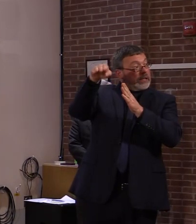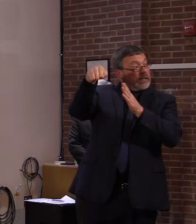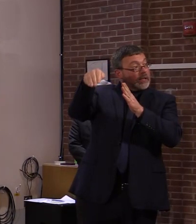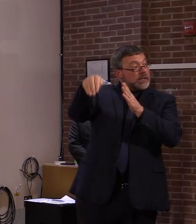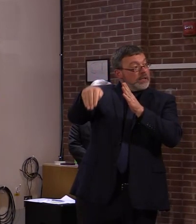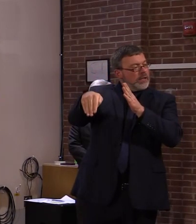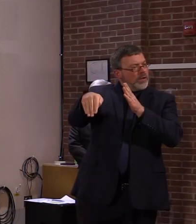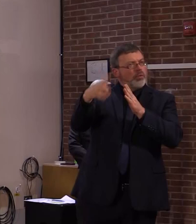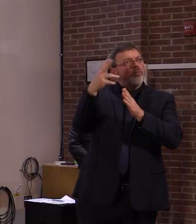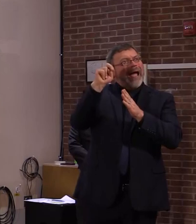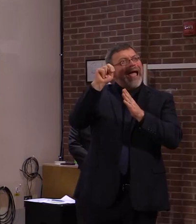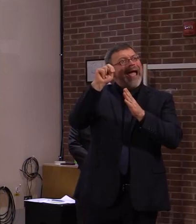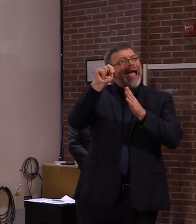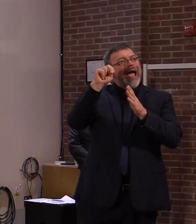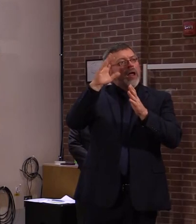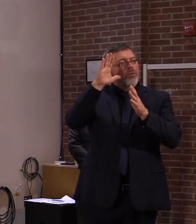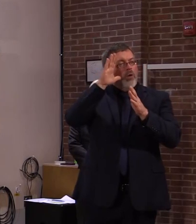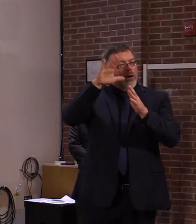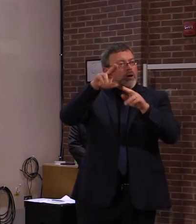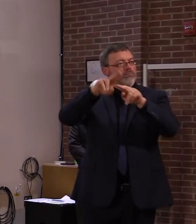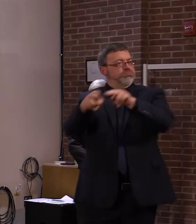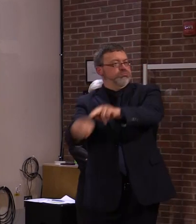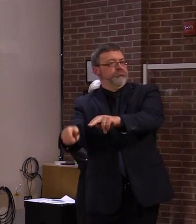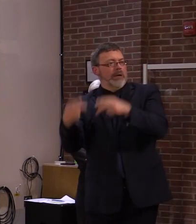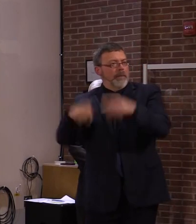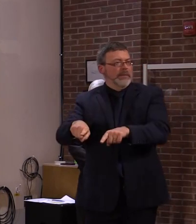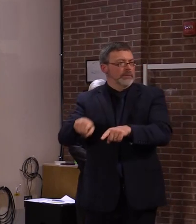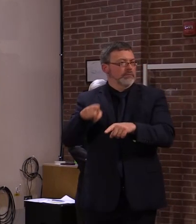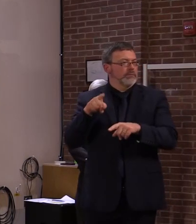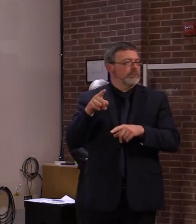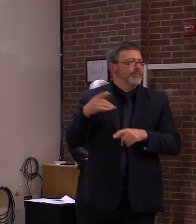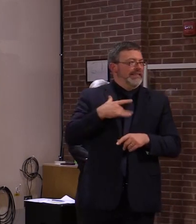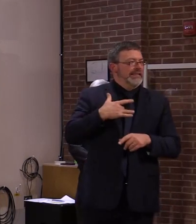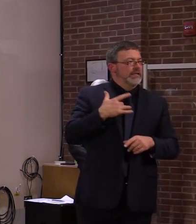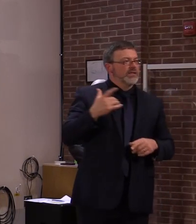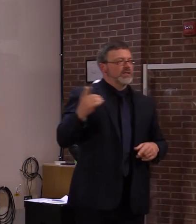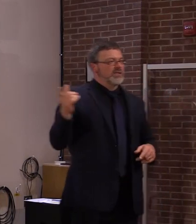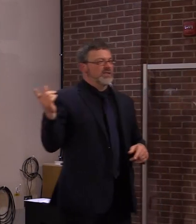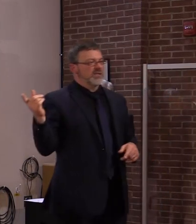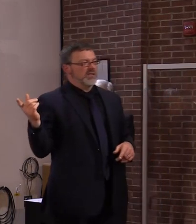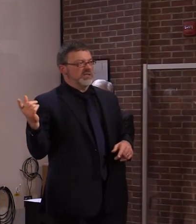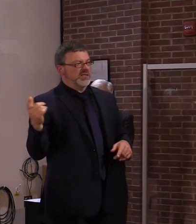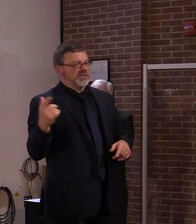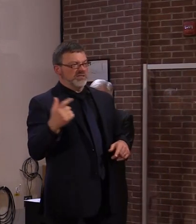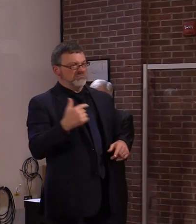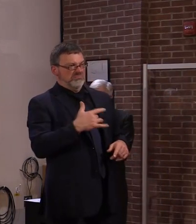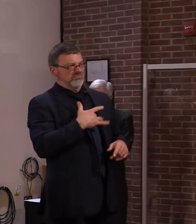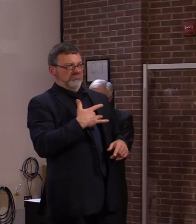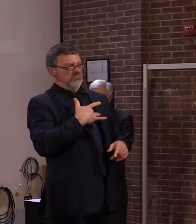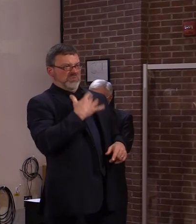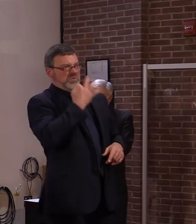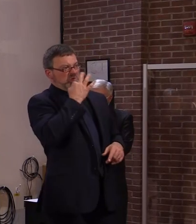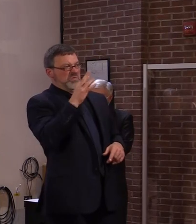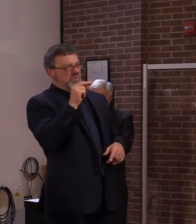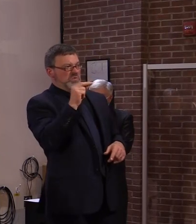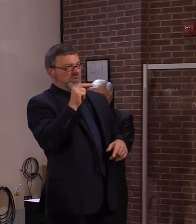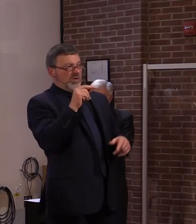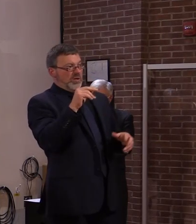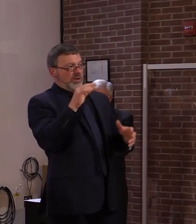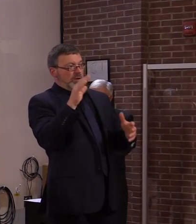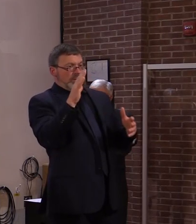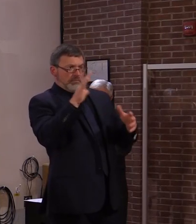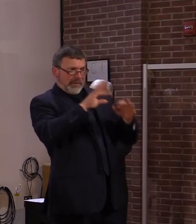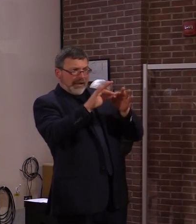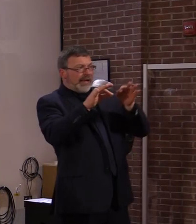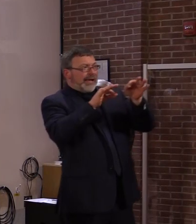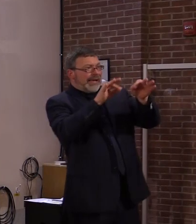We don't believe that's going to be the case if we do everything that we're talking about doing and people get